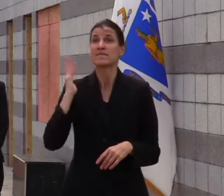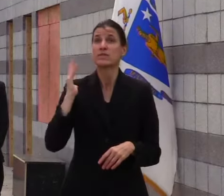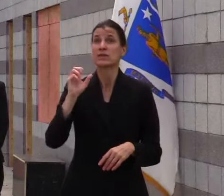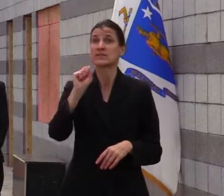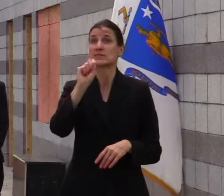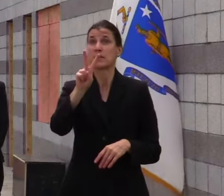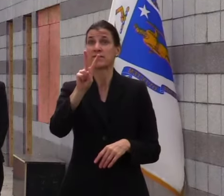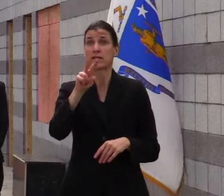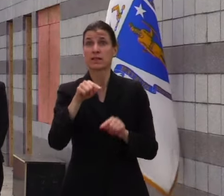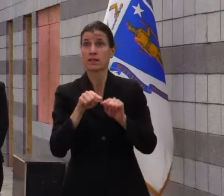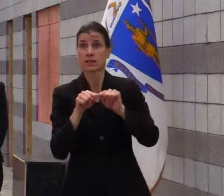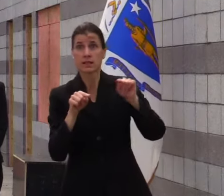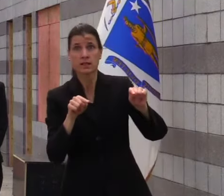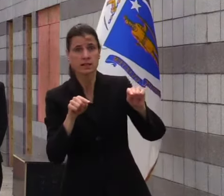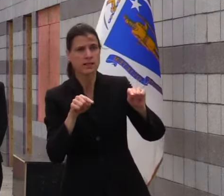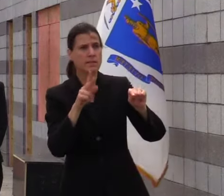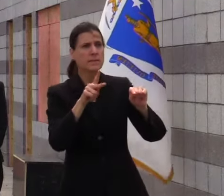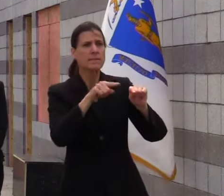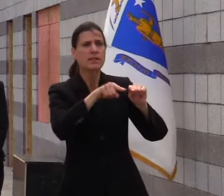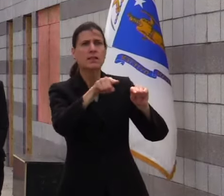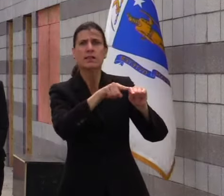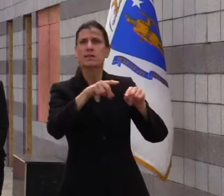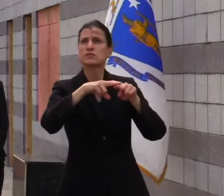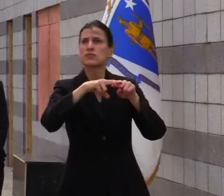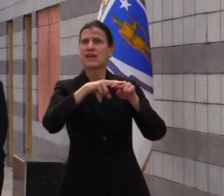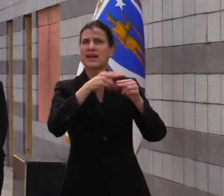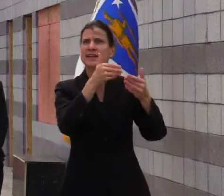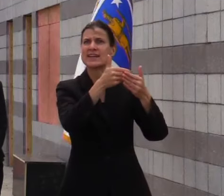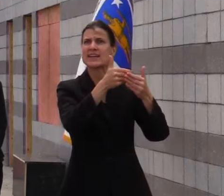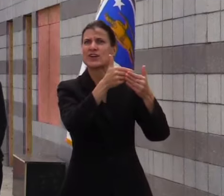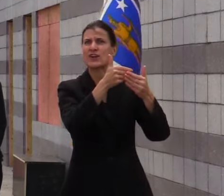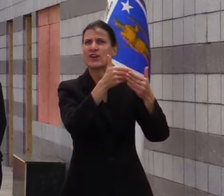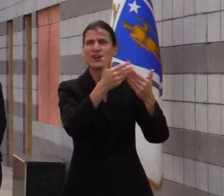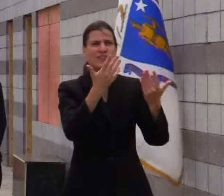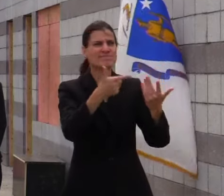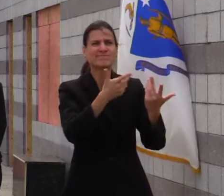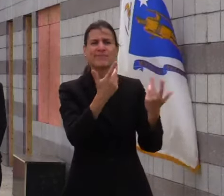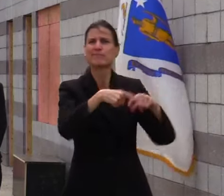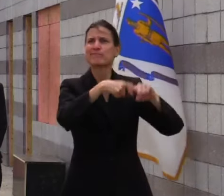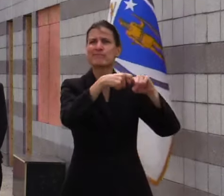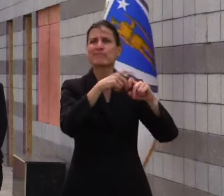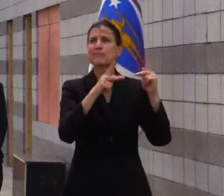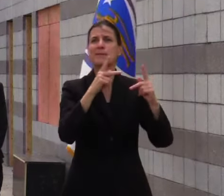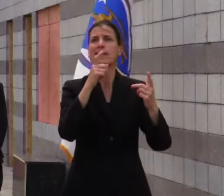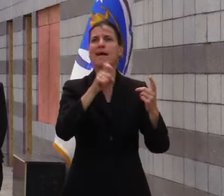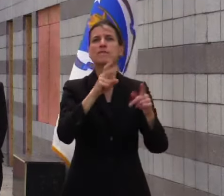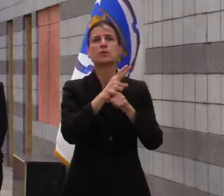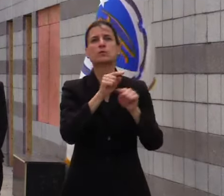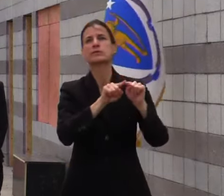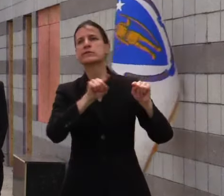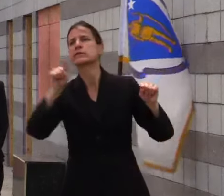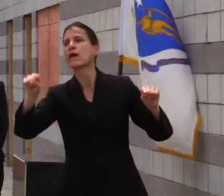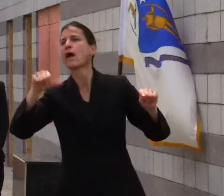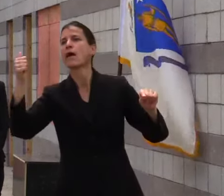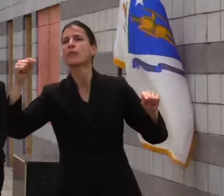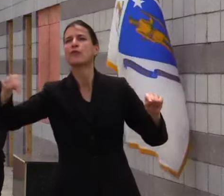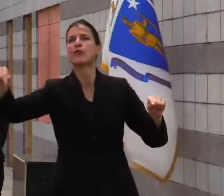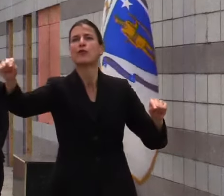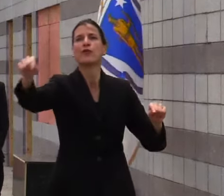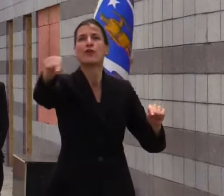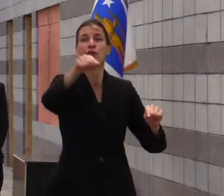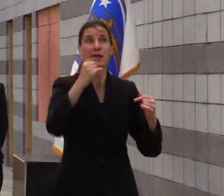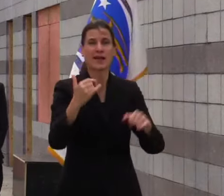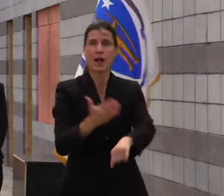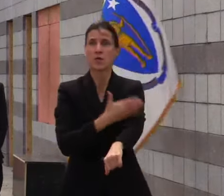stop. When this thing's finished, 80% of the people of Somerville will be within a quarter mile of a public transportation